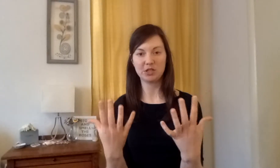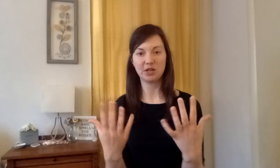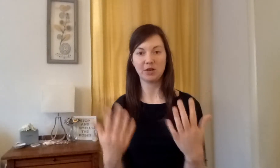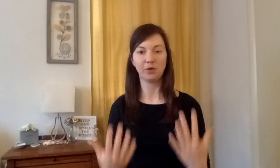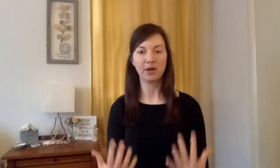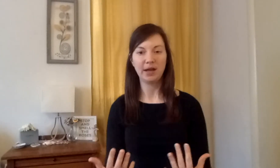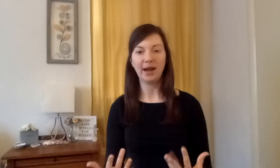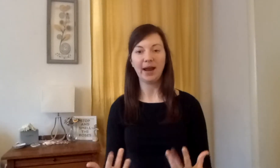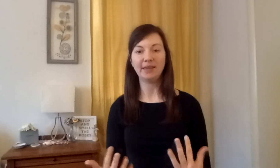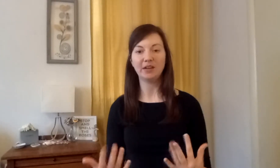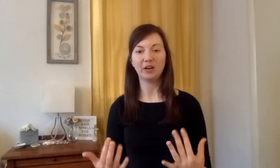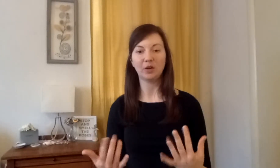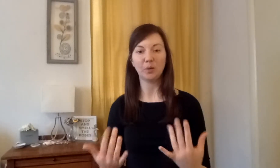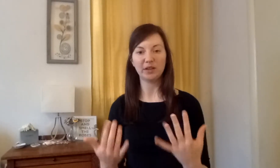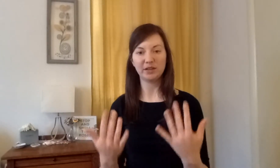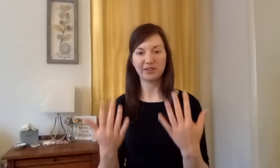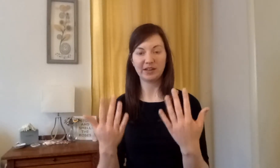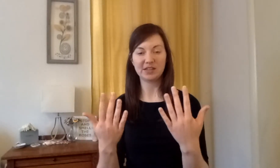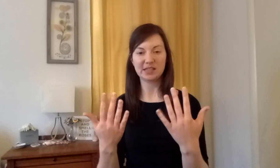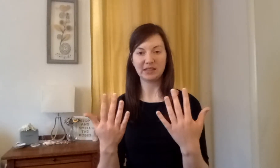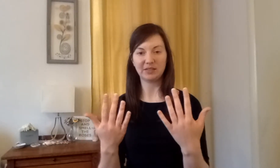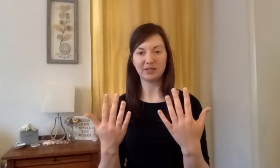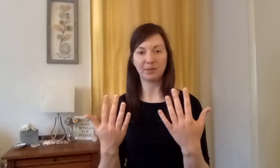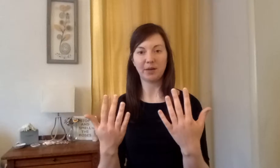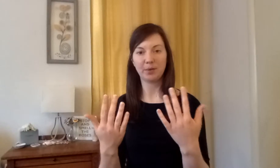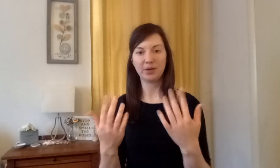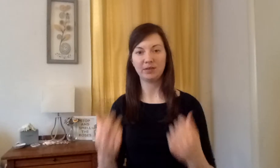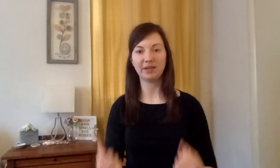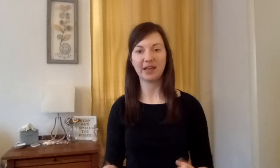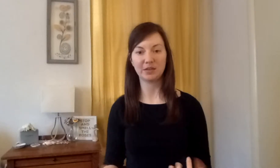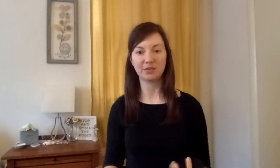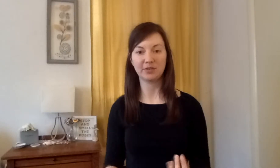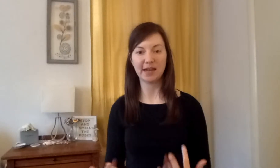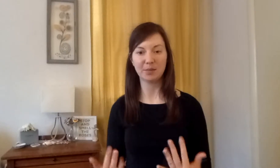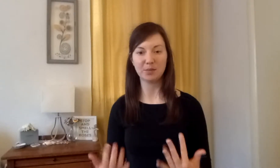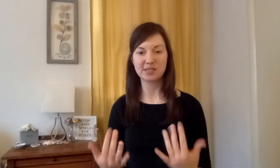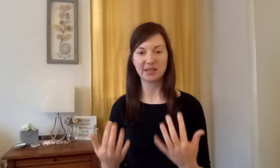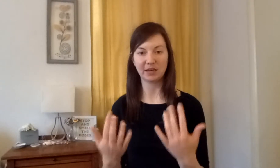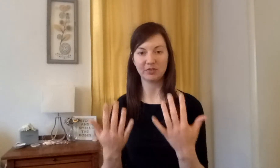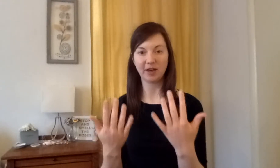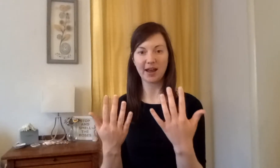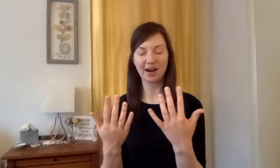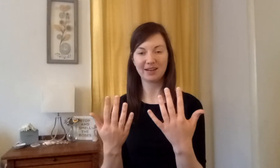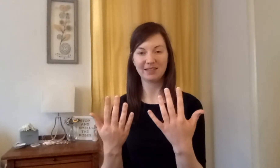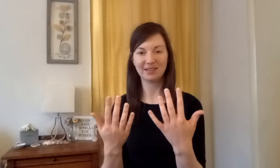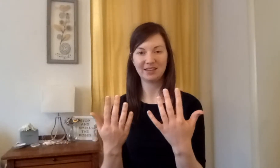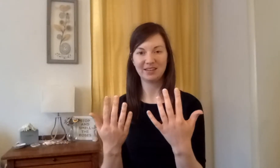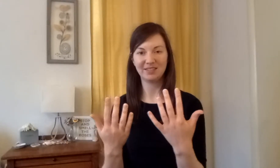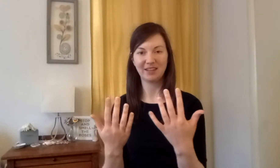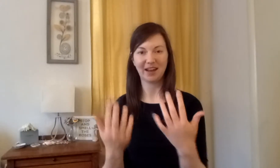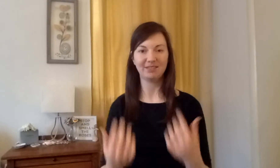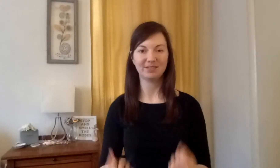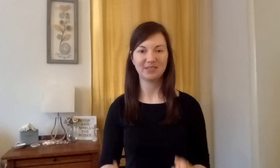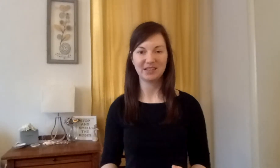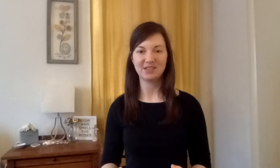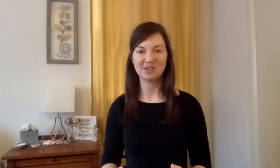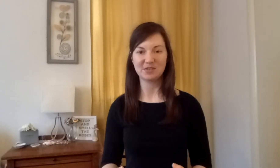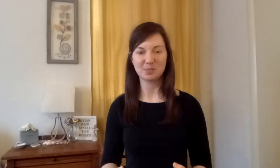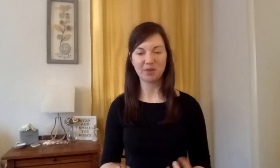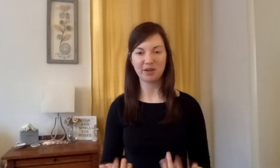you. And then you're going to wiggle your fingers and lift them up like the flames in a fire. Okay, so it's perfect for